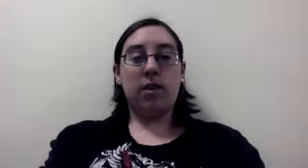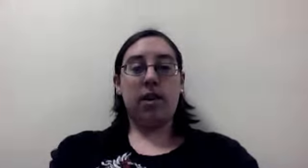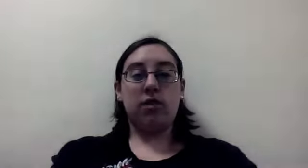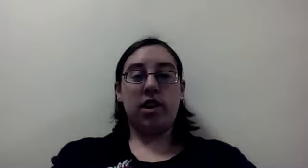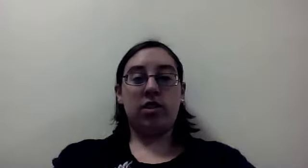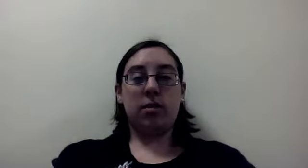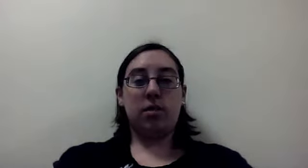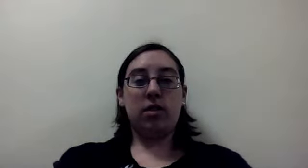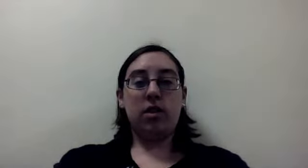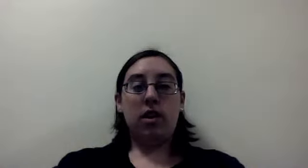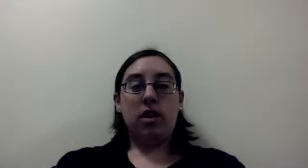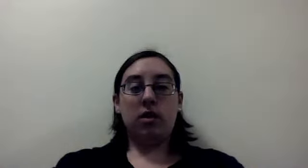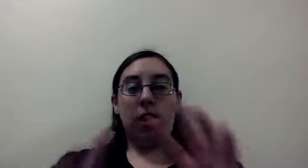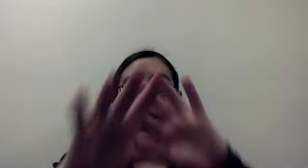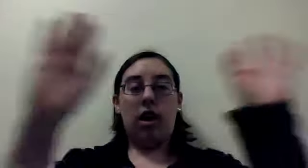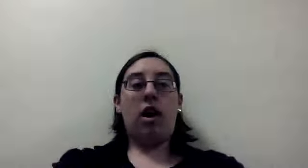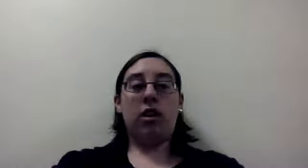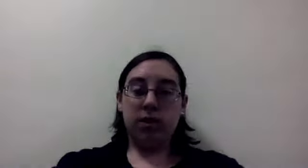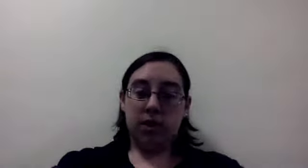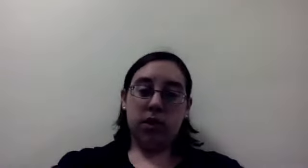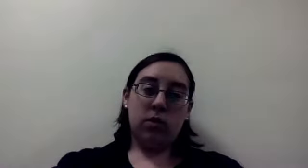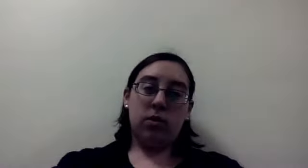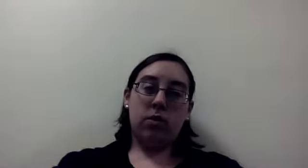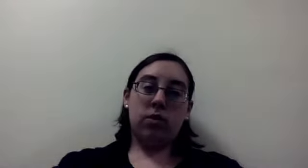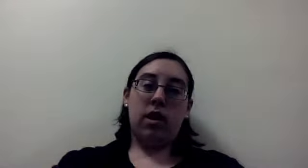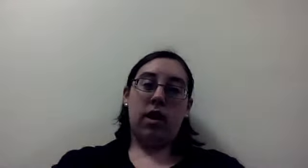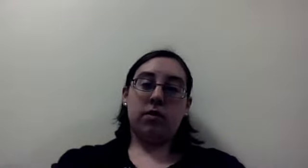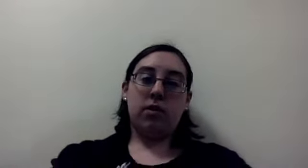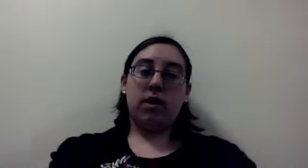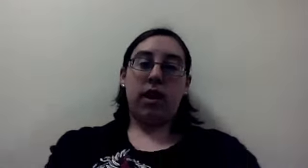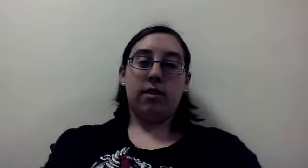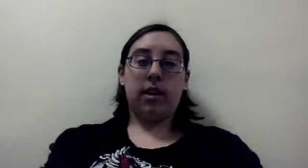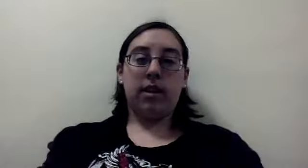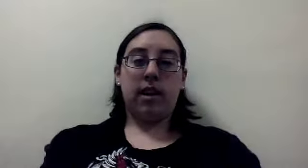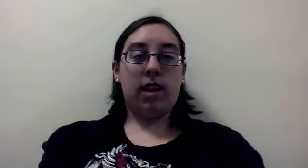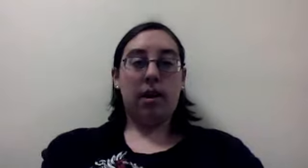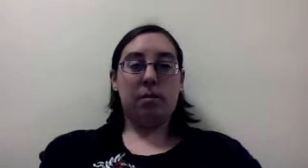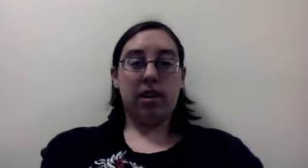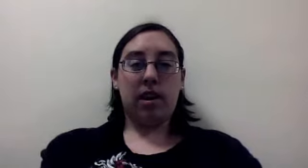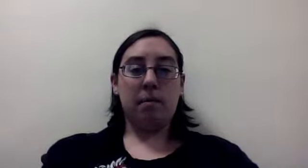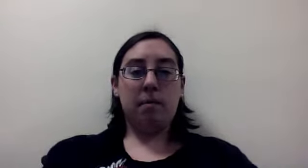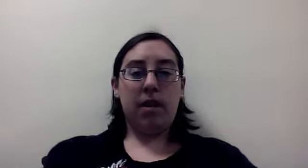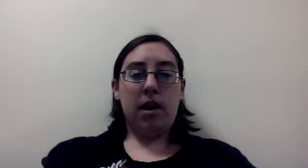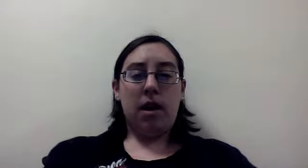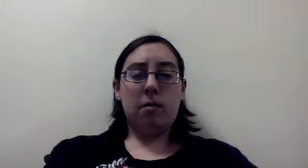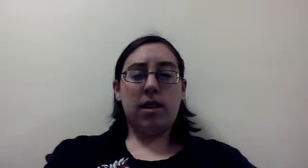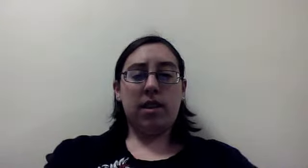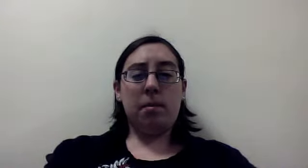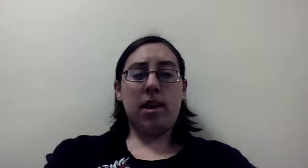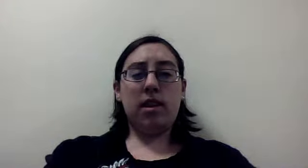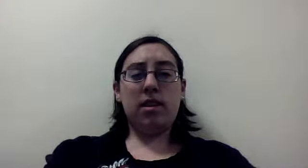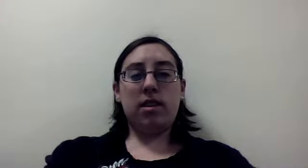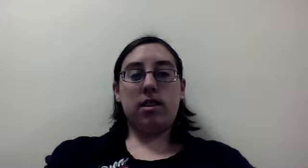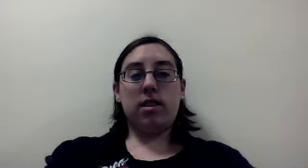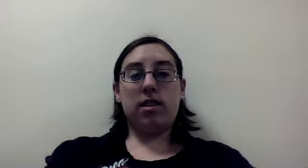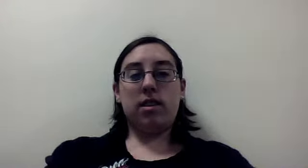after Egypt went all over the news and after everything like that picked up. But Libya